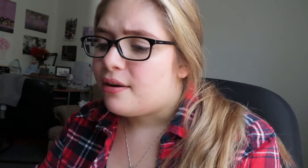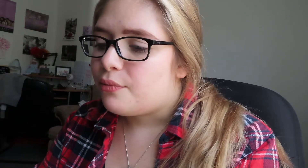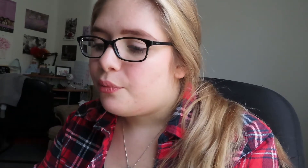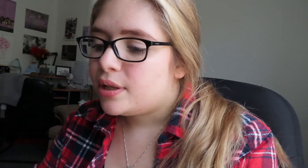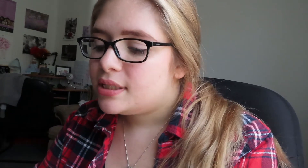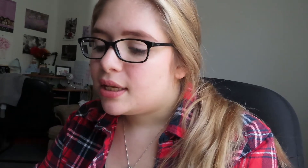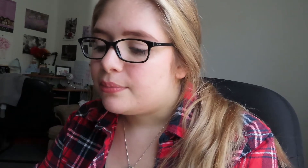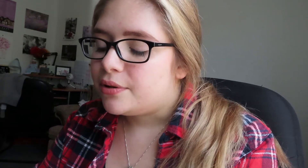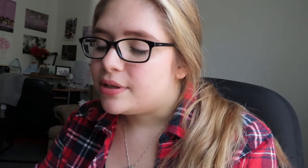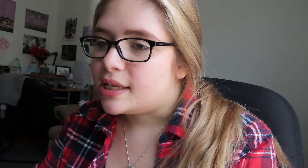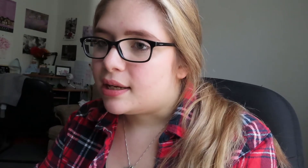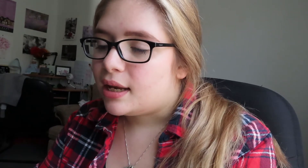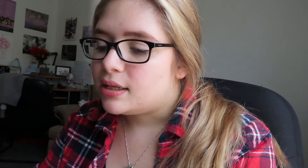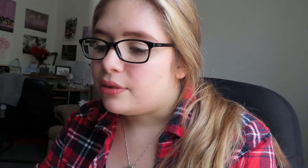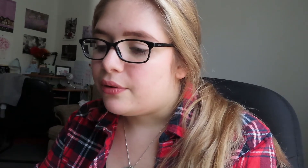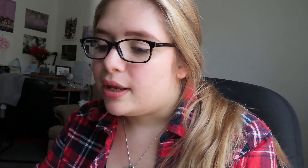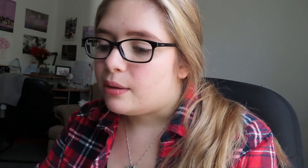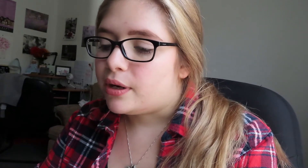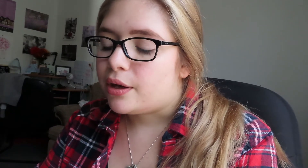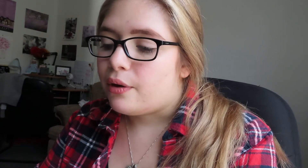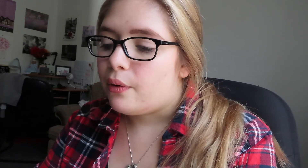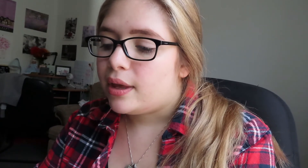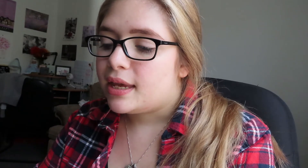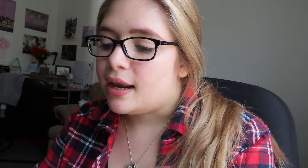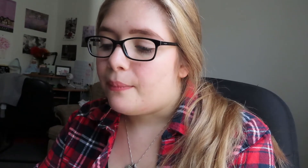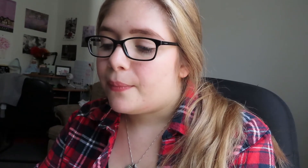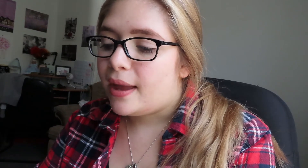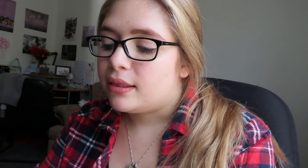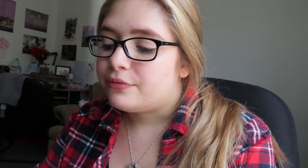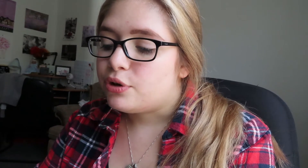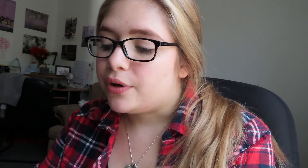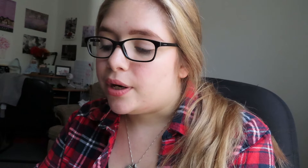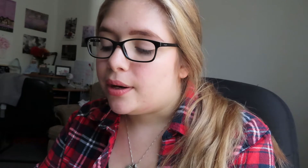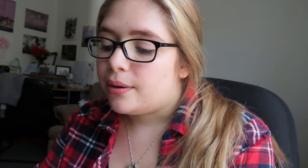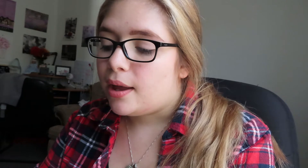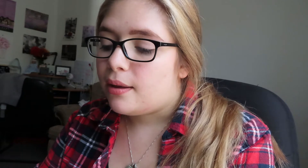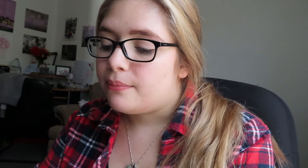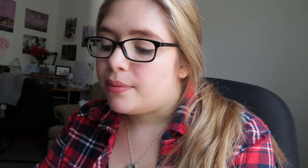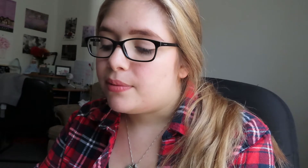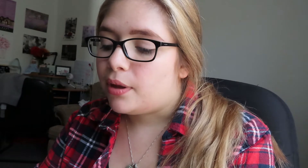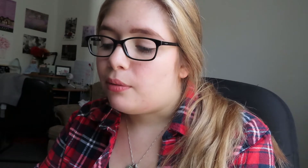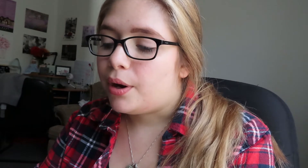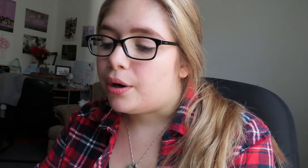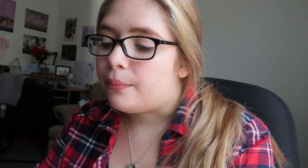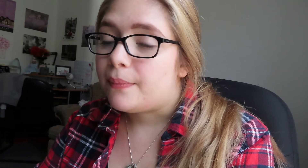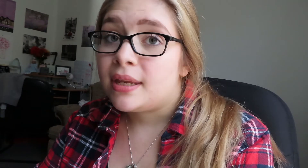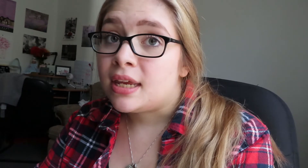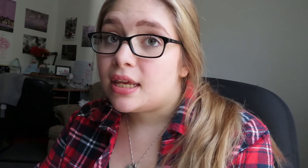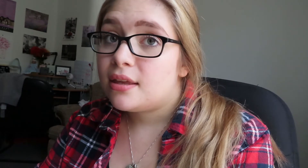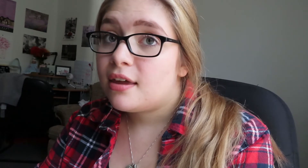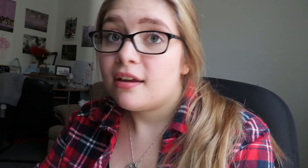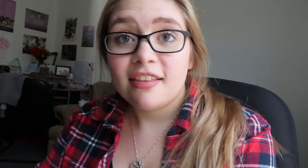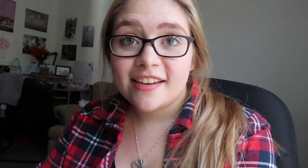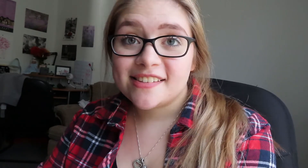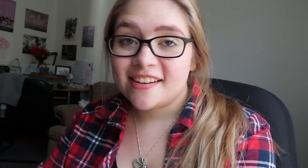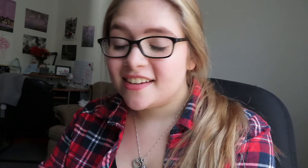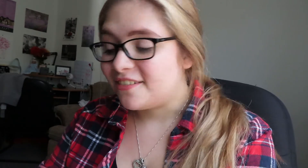then once the computer's like kind of done loading i'm gonna go heat up my leftover um meatball parm panini that i got last night at the